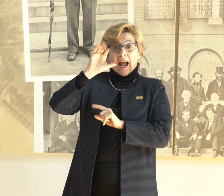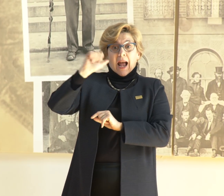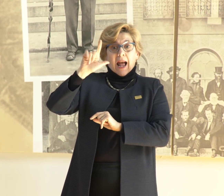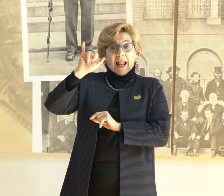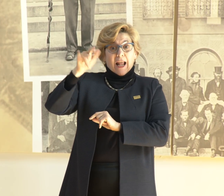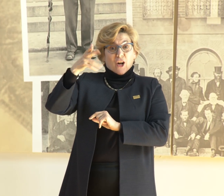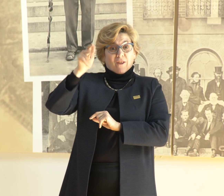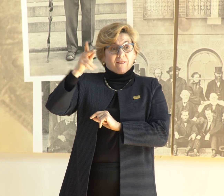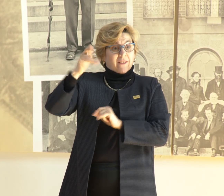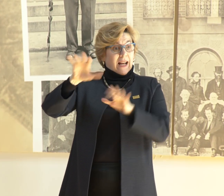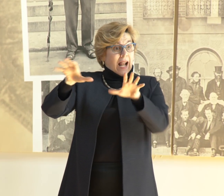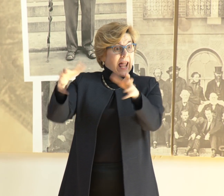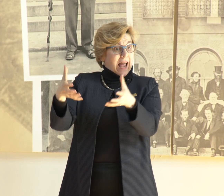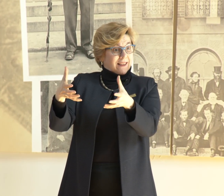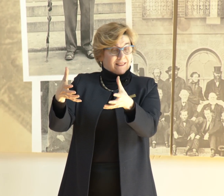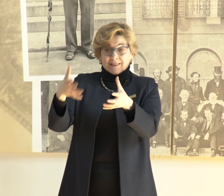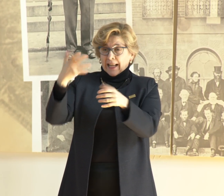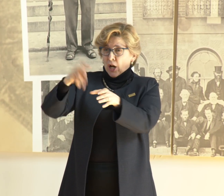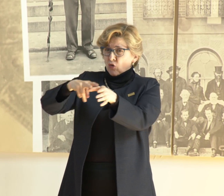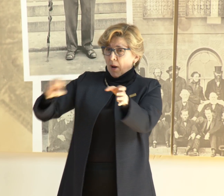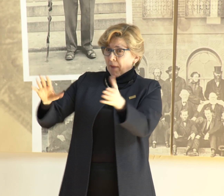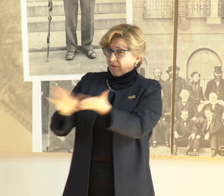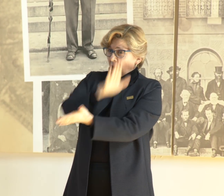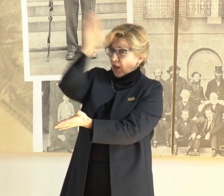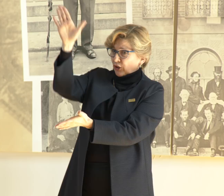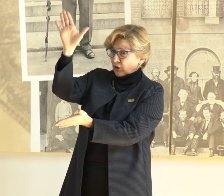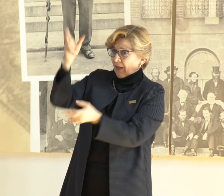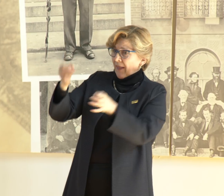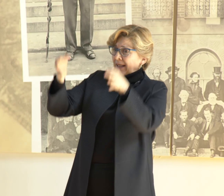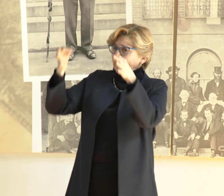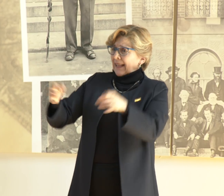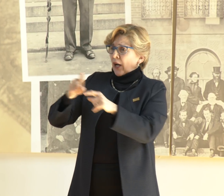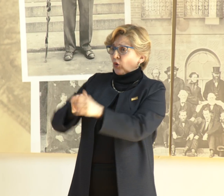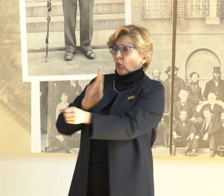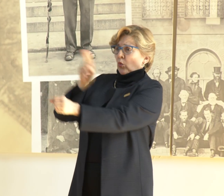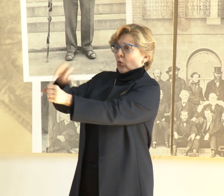before." When he took his first calligraphy class